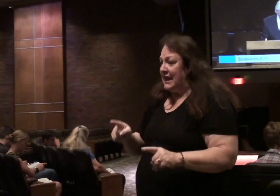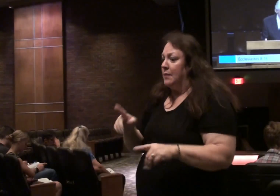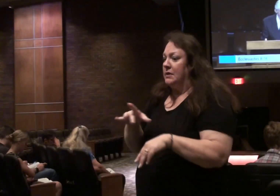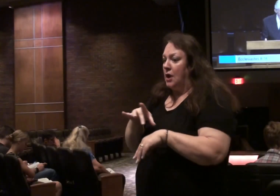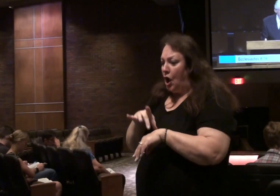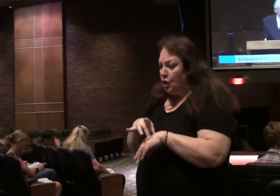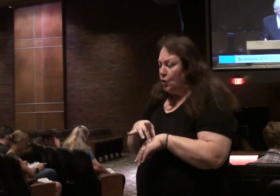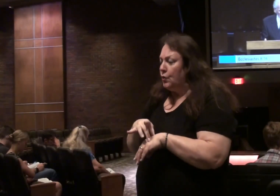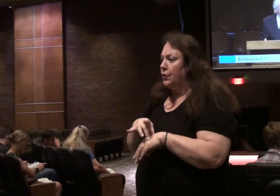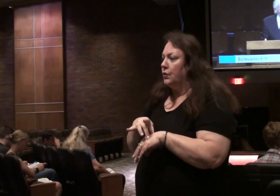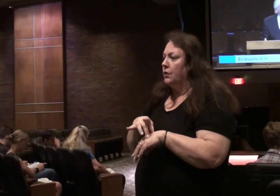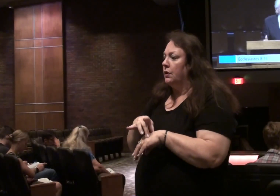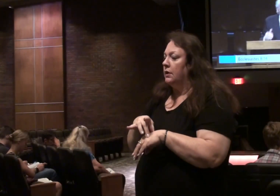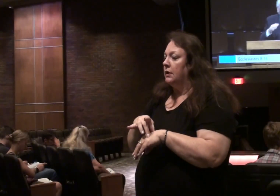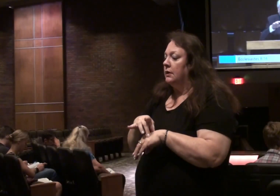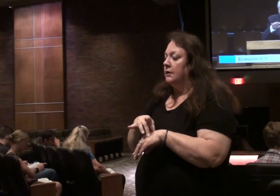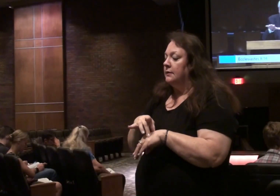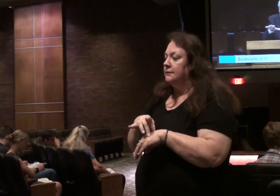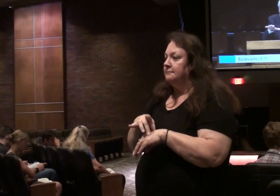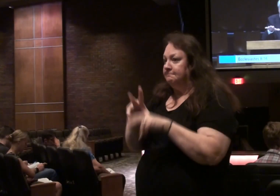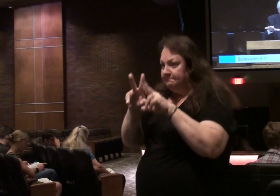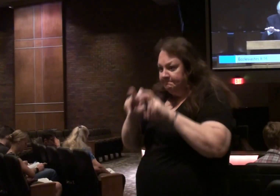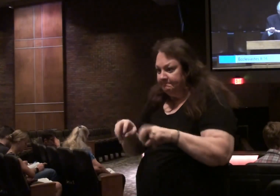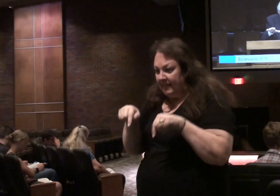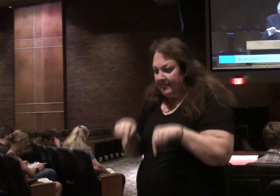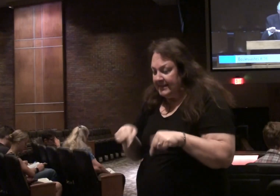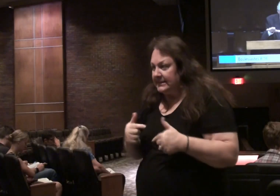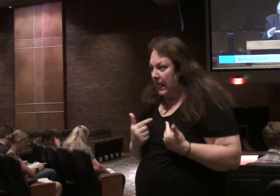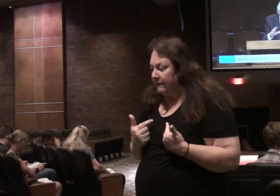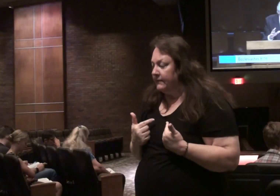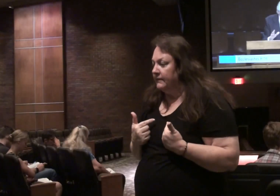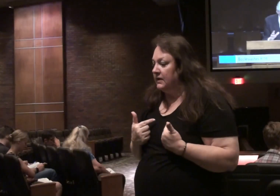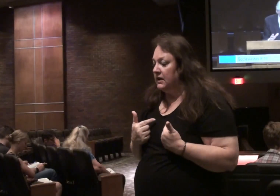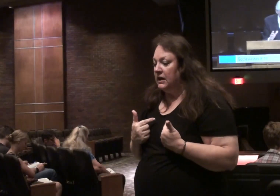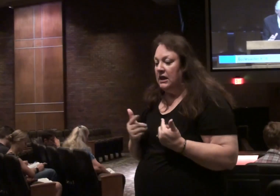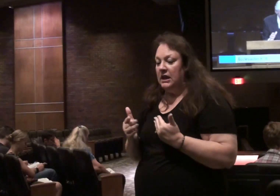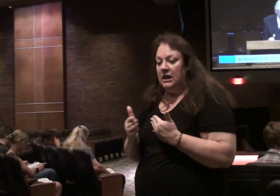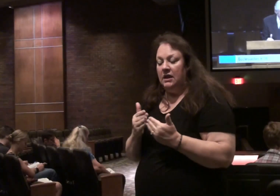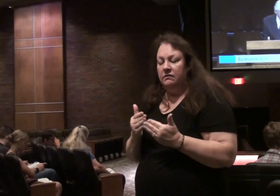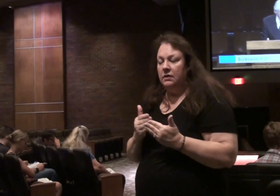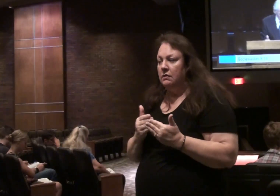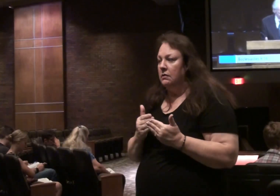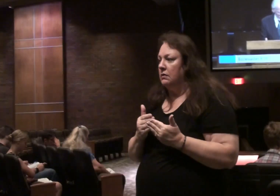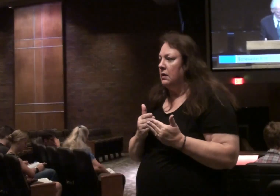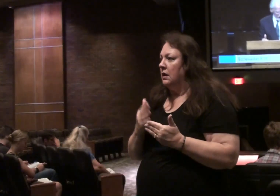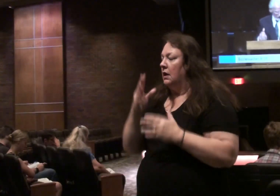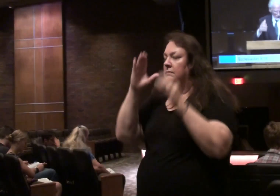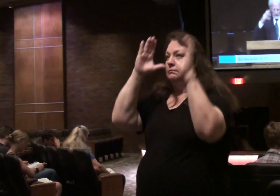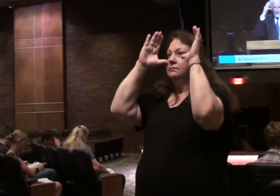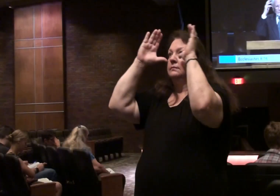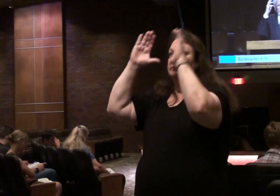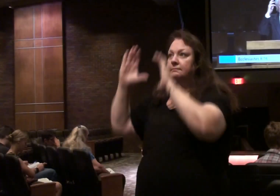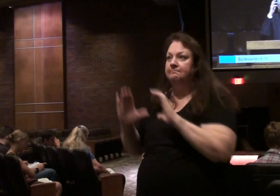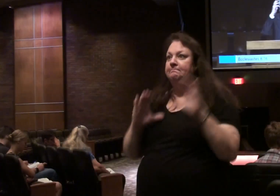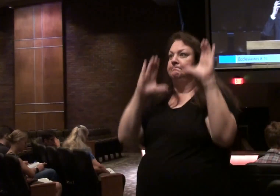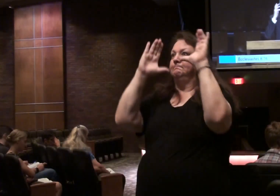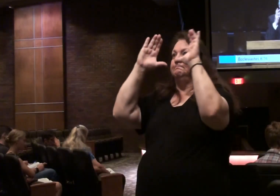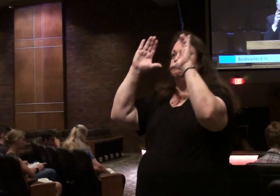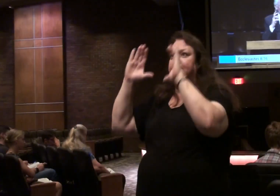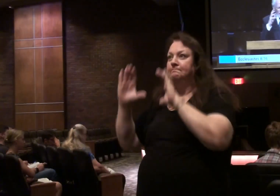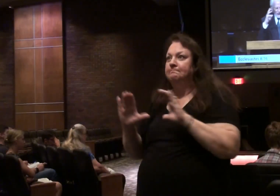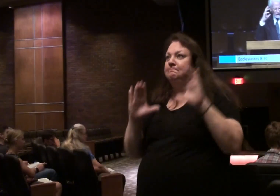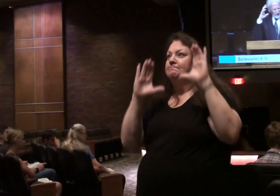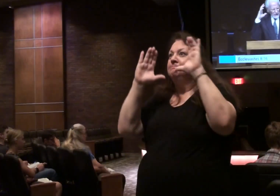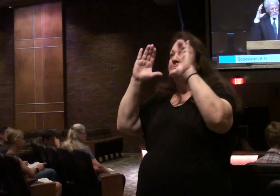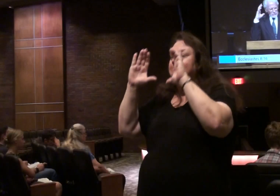the earth, again, the life here. That's what. Even though one should never sleep day or night. In other words, if you